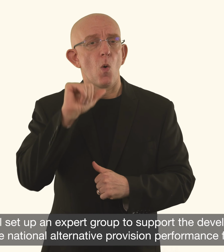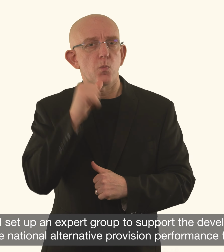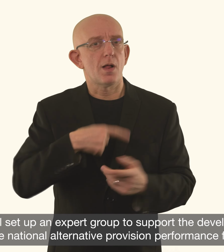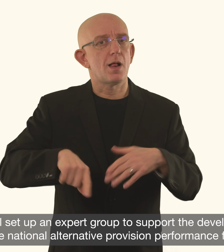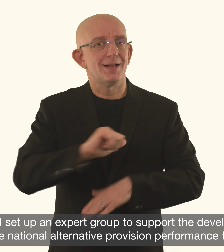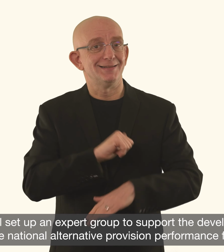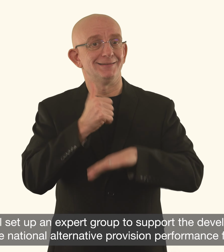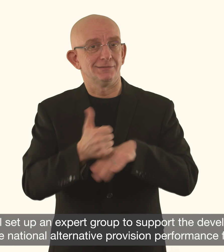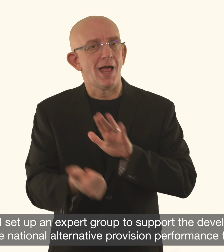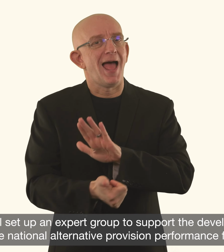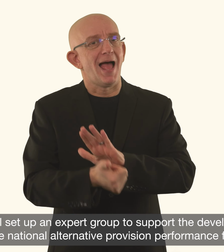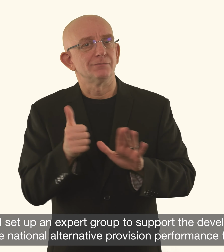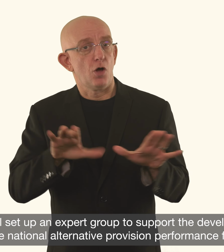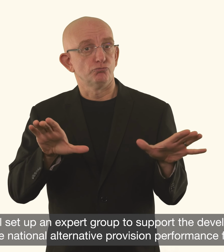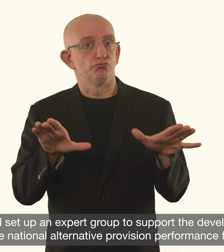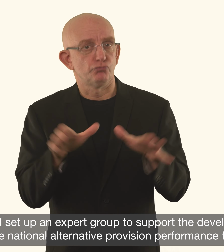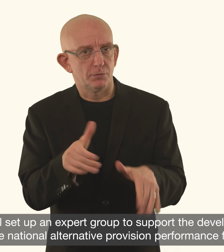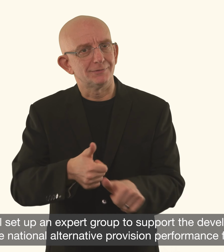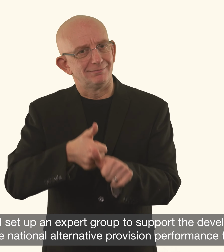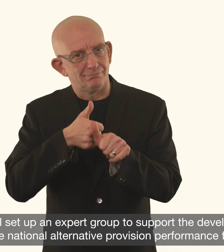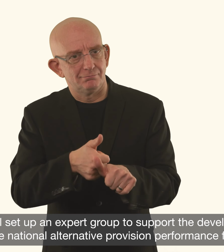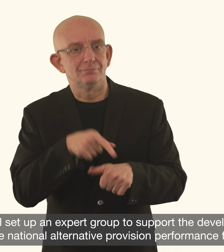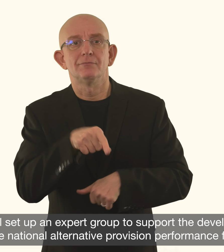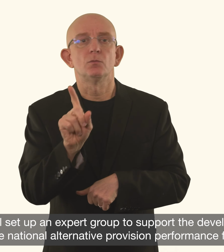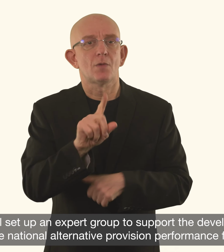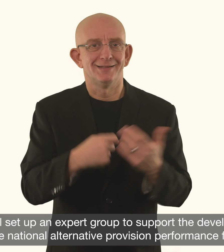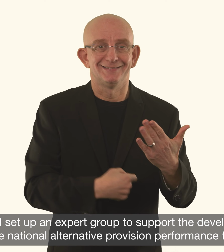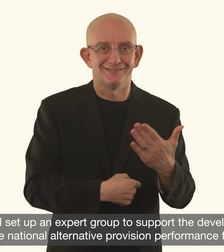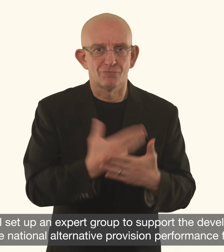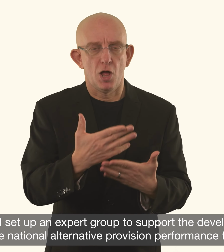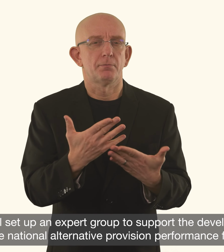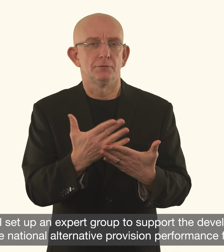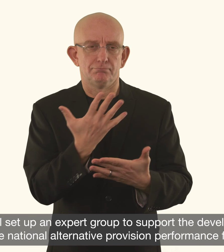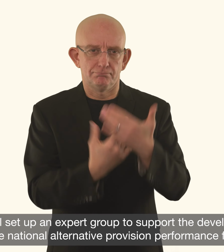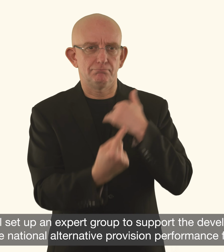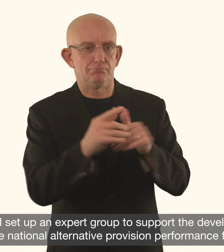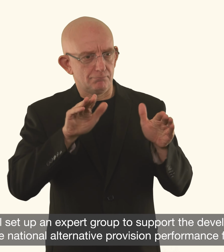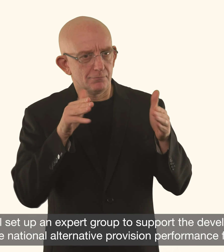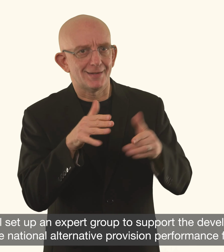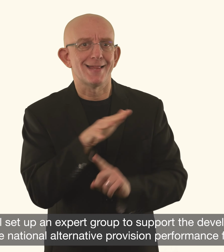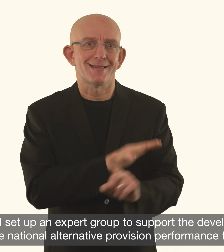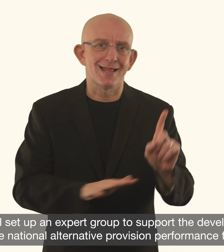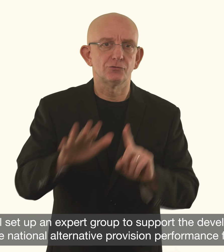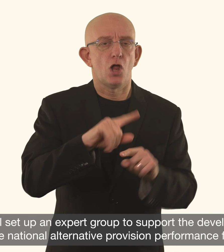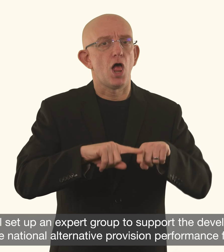7. We will set up an expert group to support the development of a bespoke national alternative provision